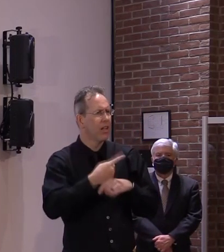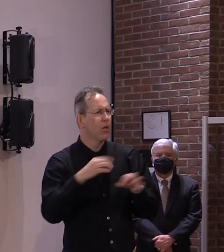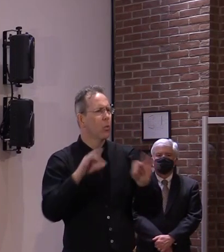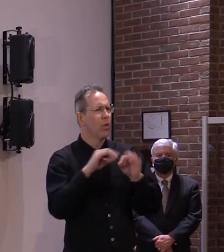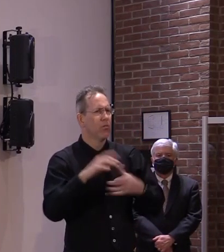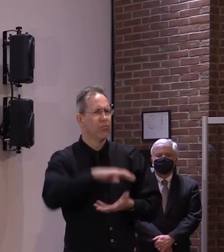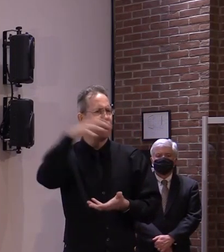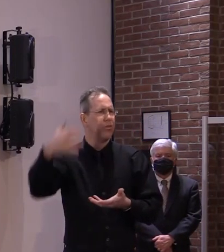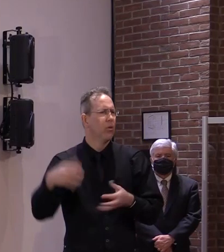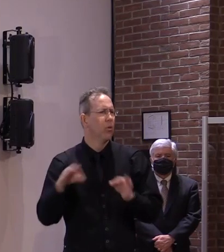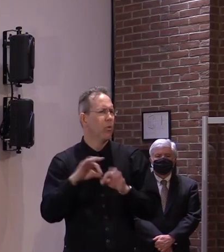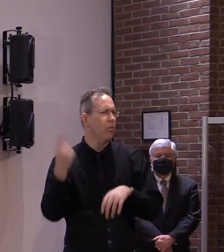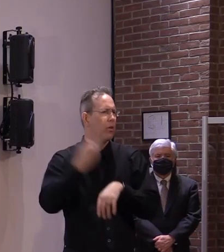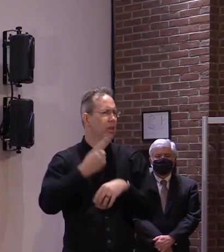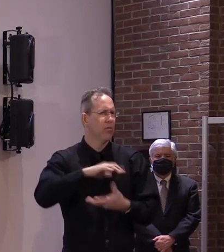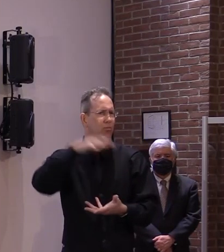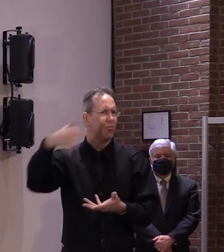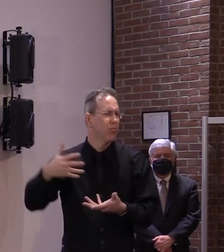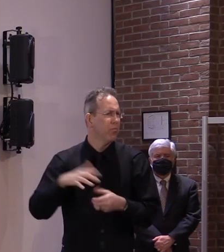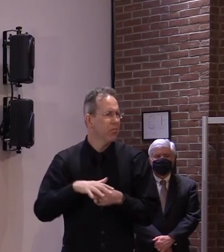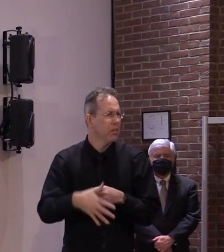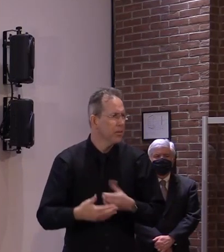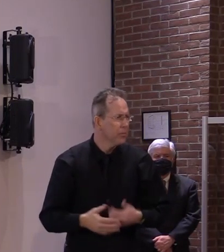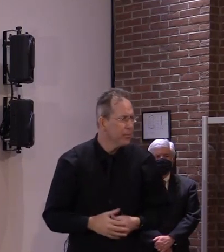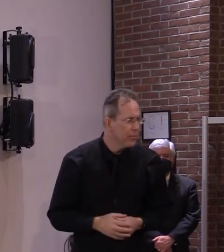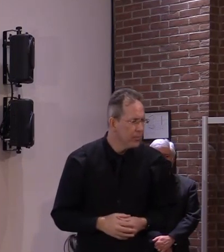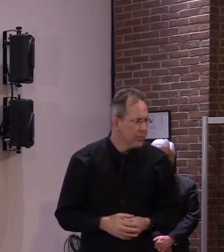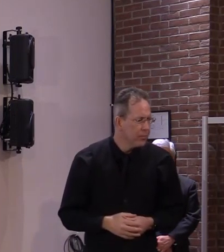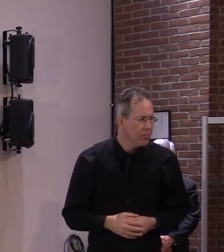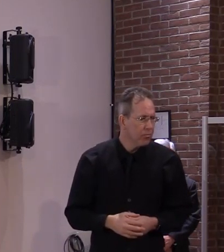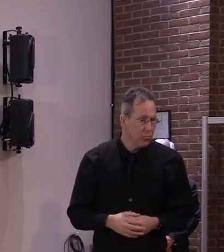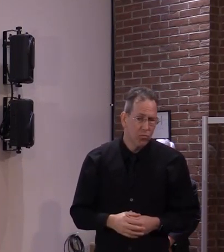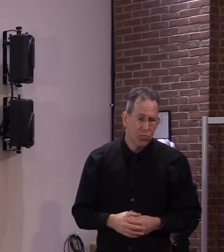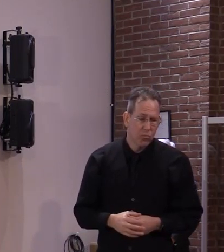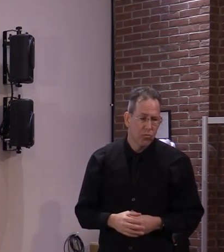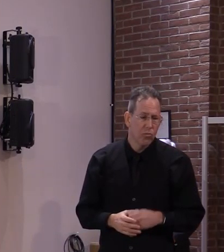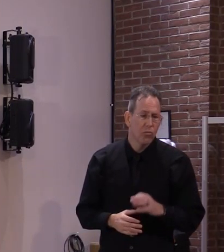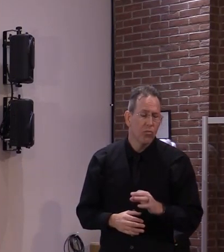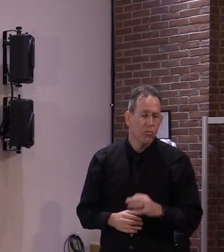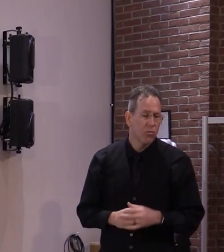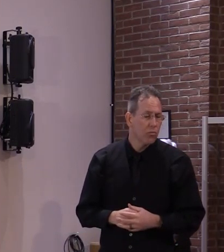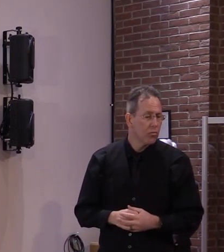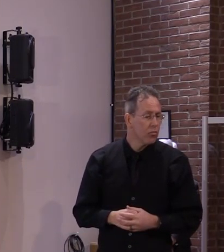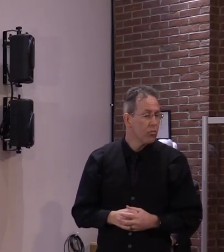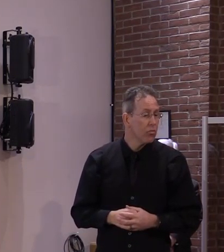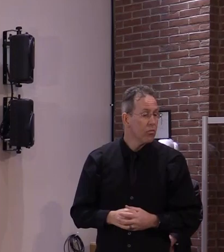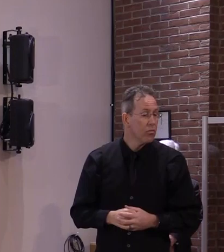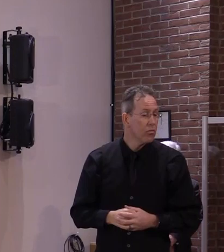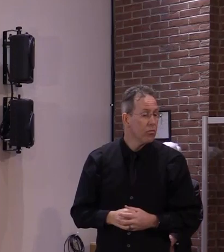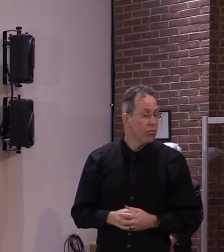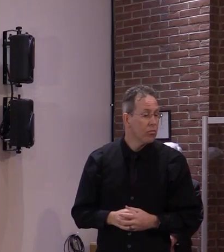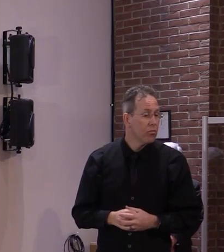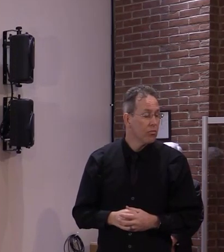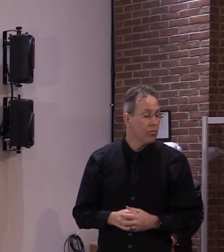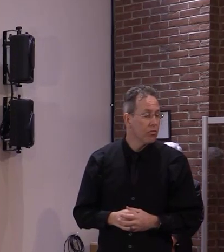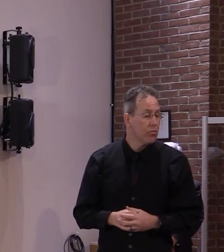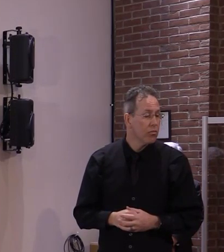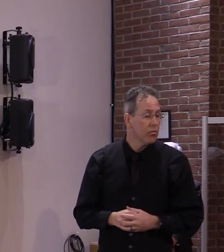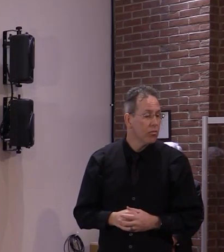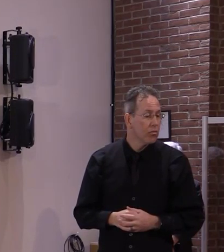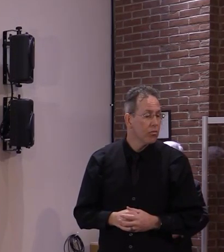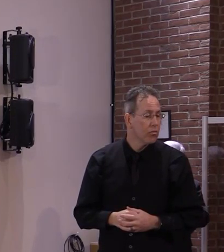And is there any guidance from the state in terms of when an N95 has been used? I know pre-pandemic, it was like a